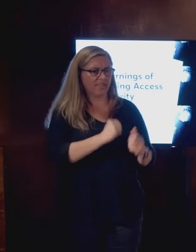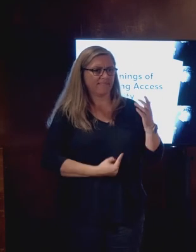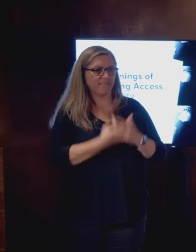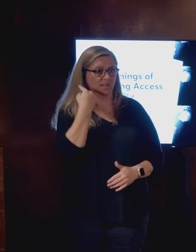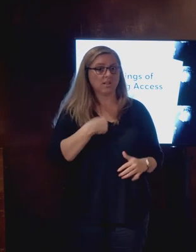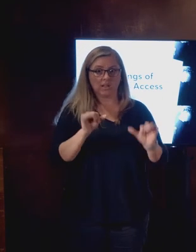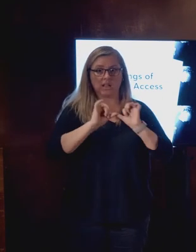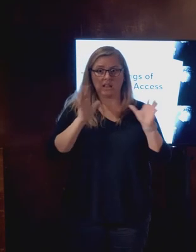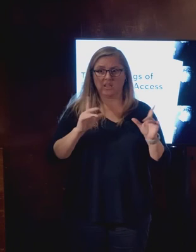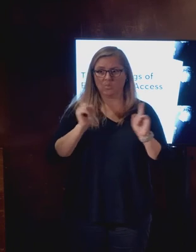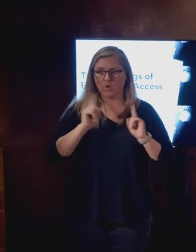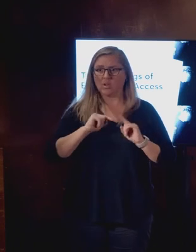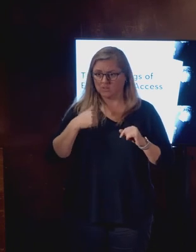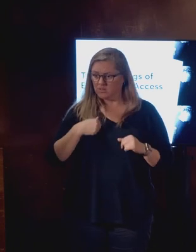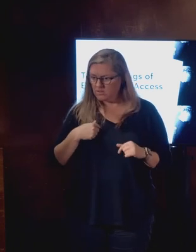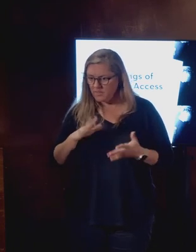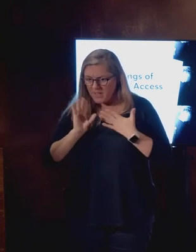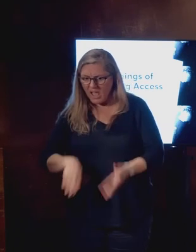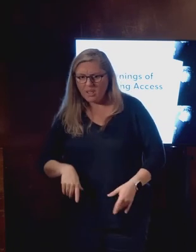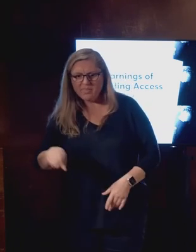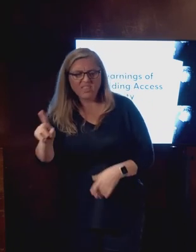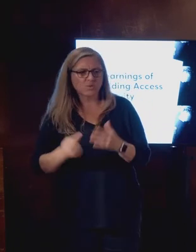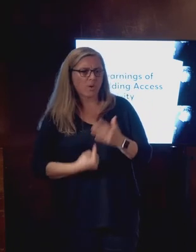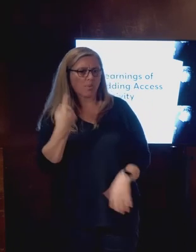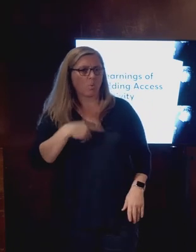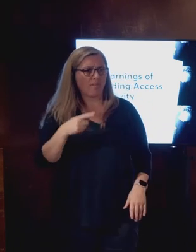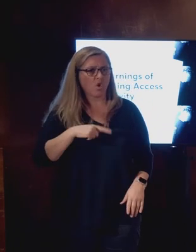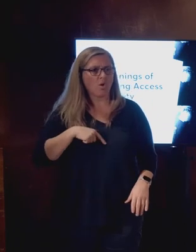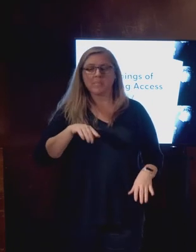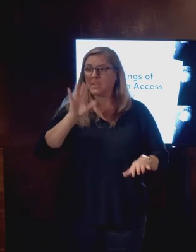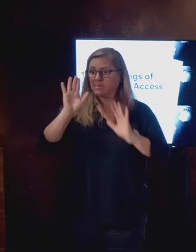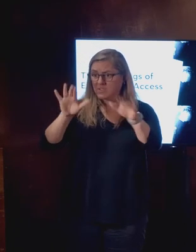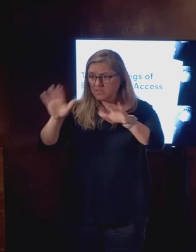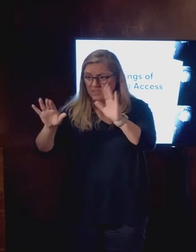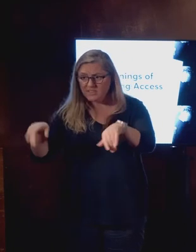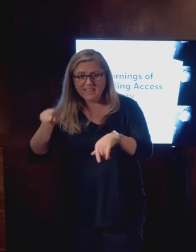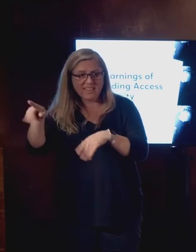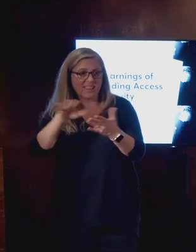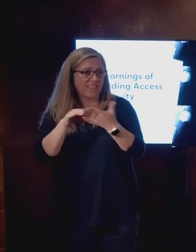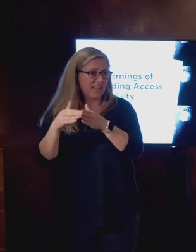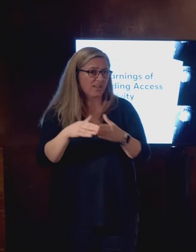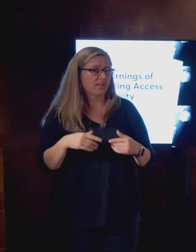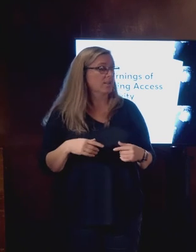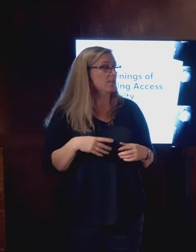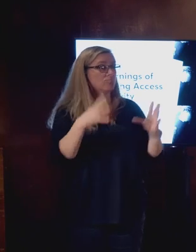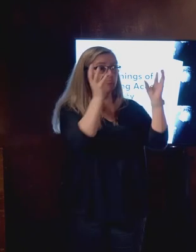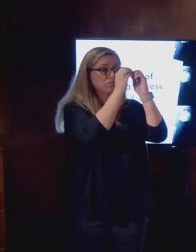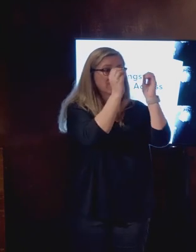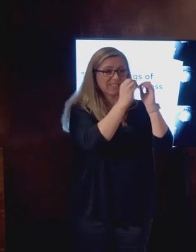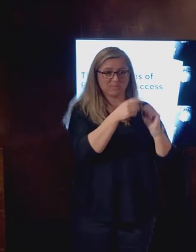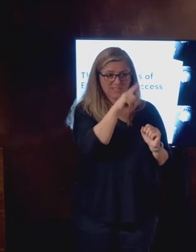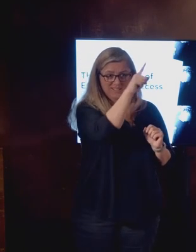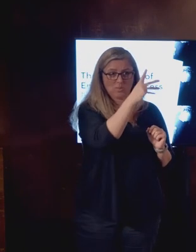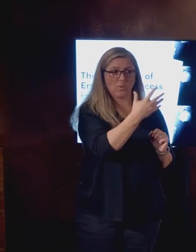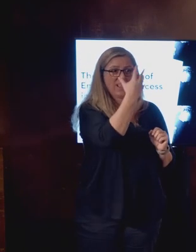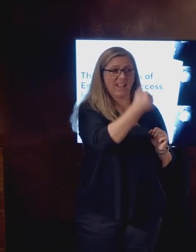clear that I helped that happen, you know, I helped make that happen because I reached out to the community. We also had, in Brisbane, we had 6 people